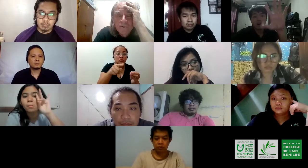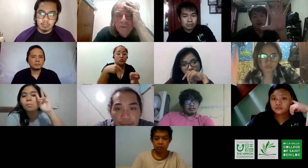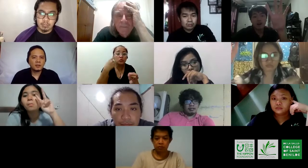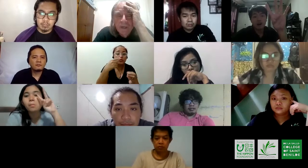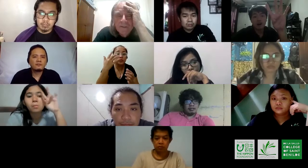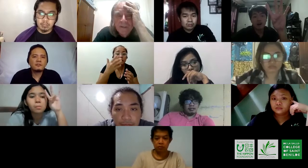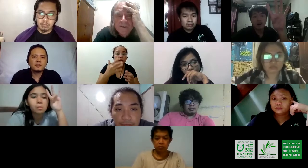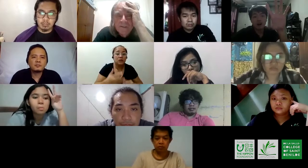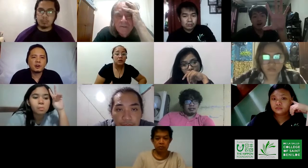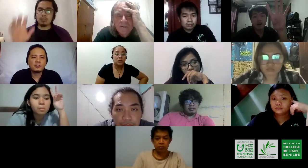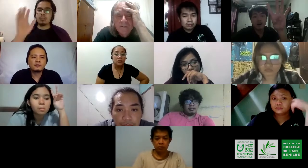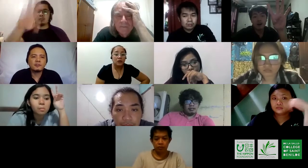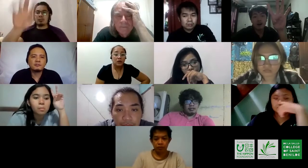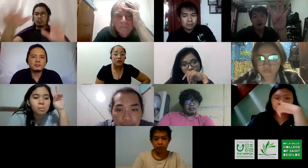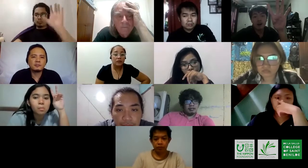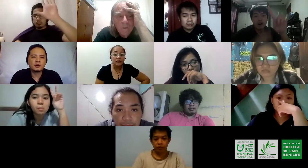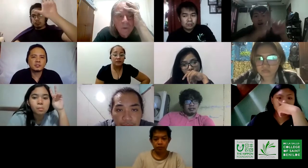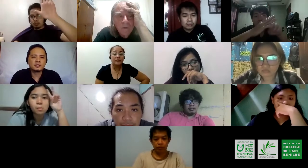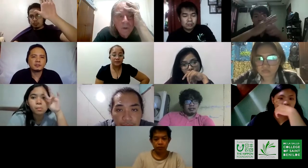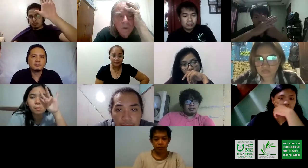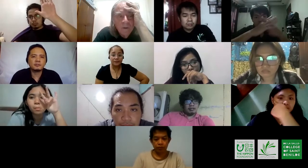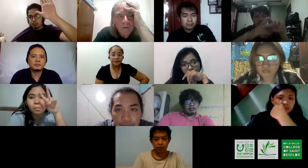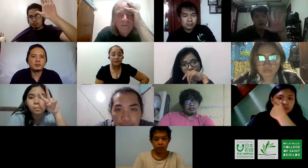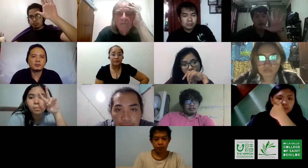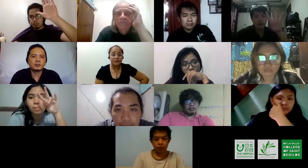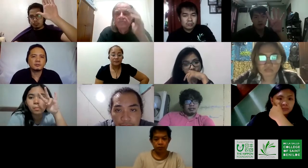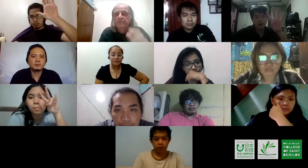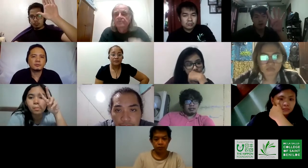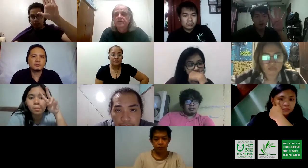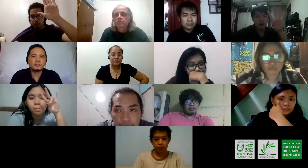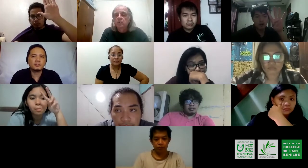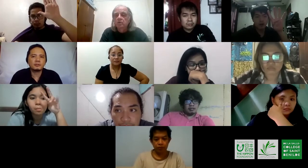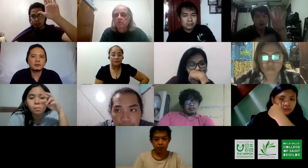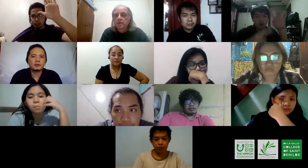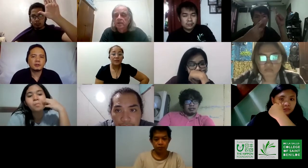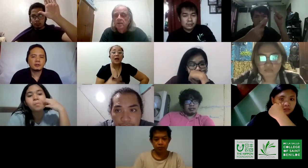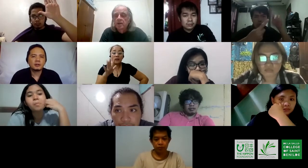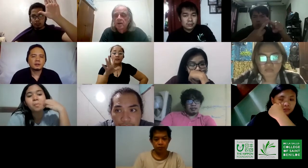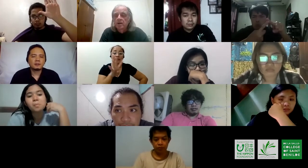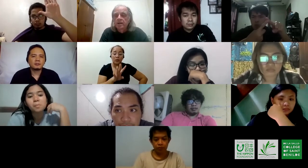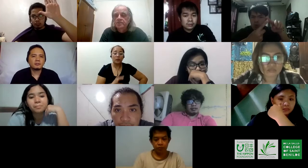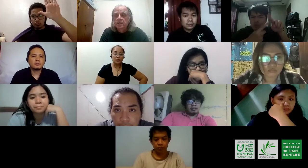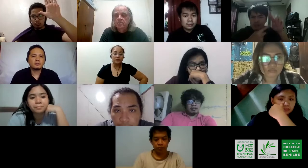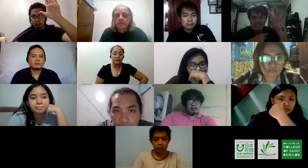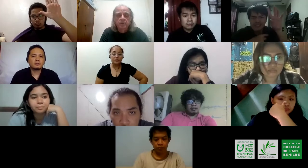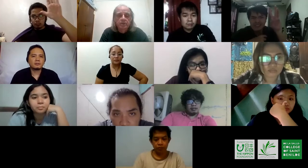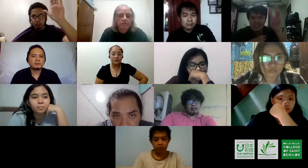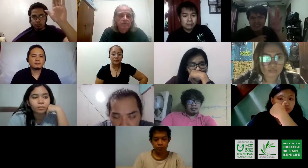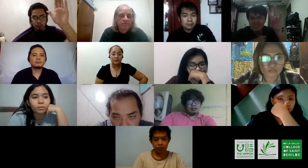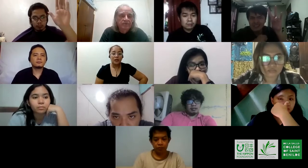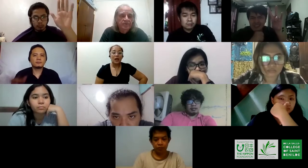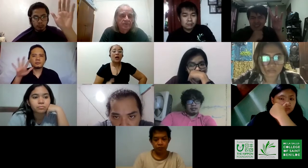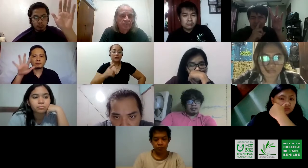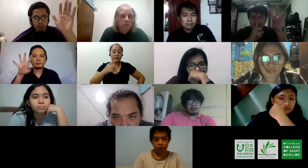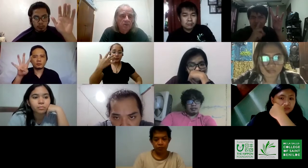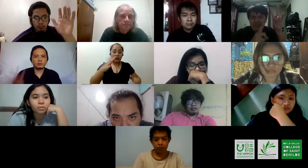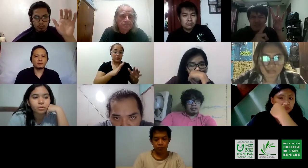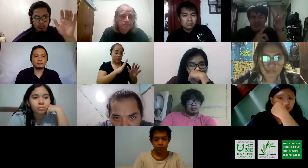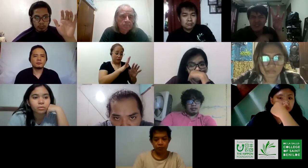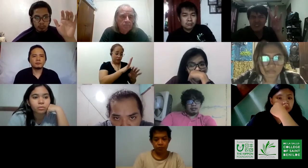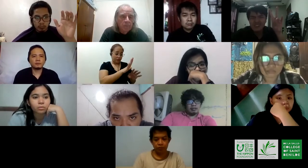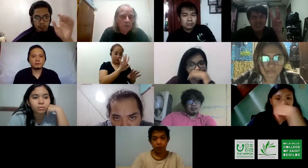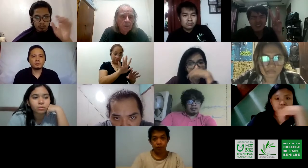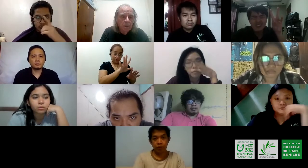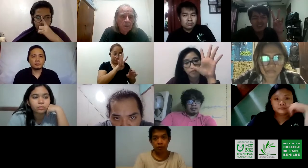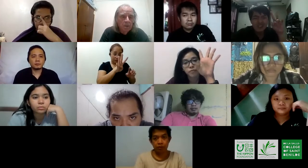I'm not sure that makes any 54, sense. 54, sir, 54. 54, okay. All right, so then we do from 54